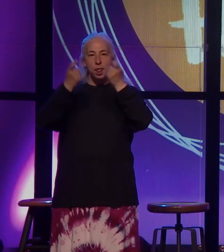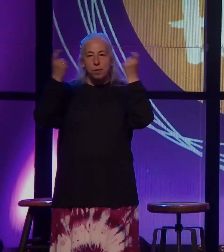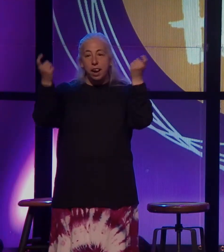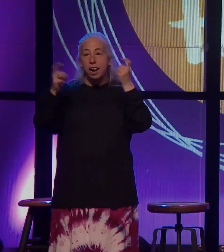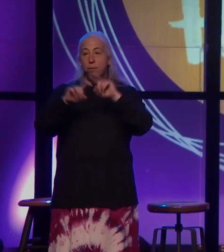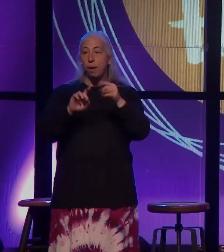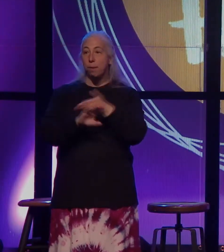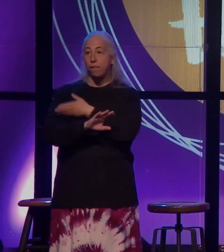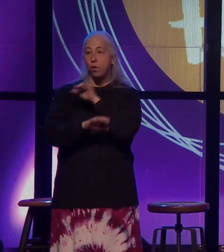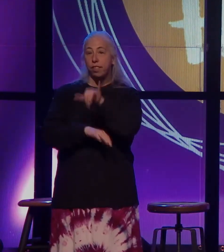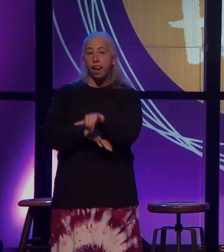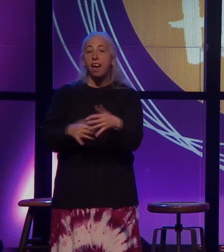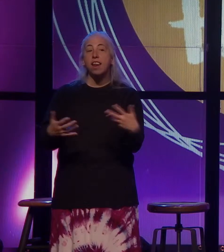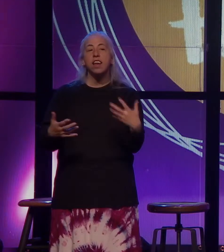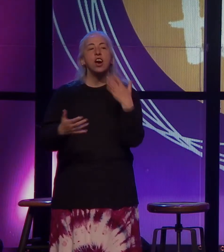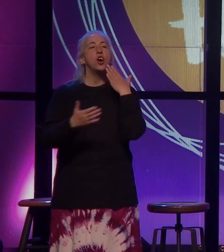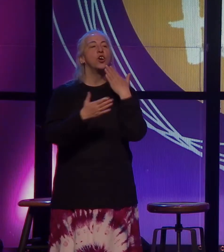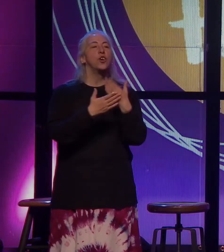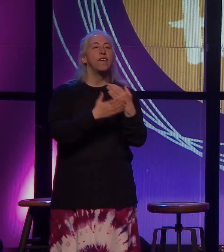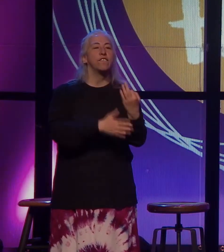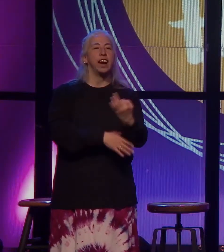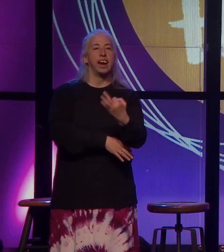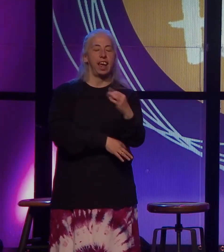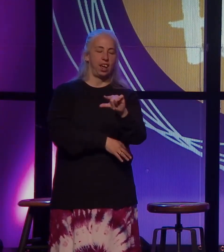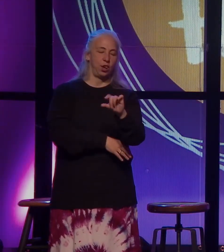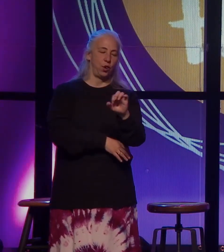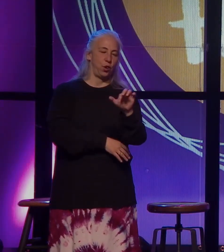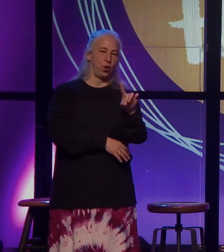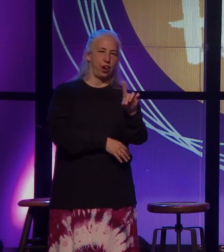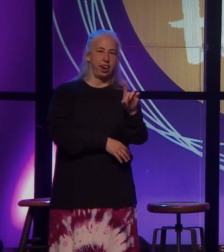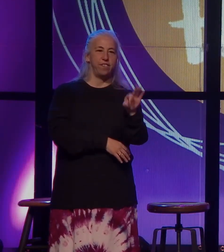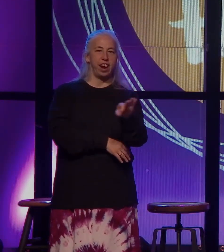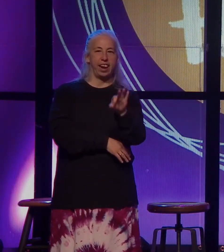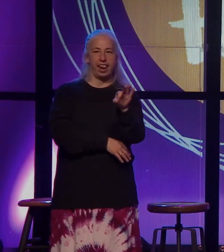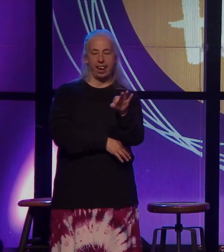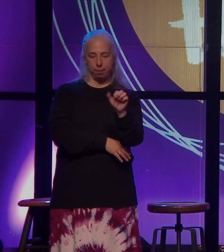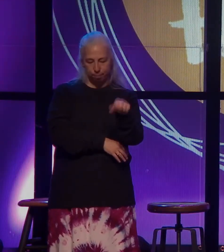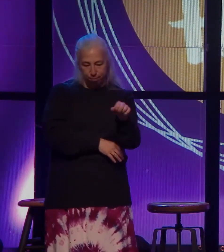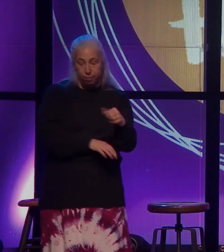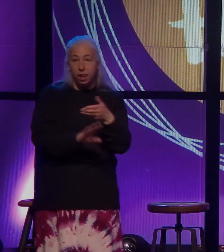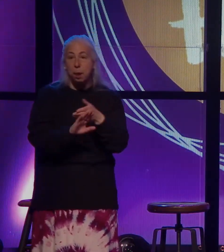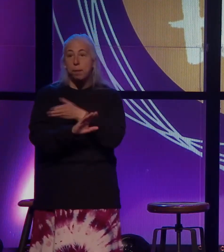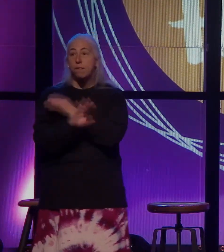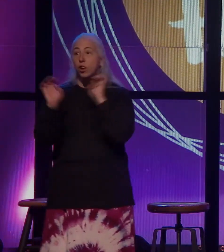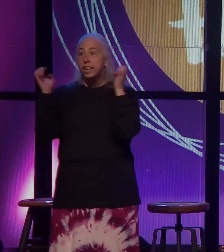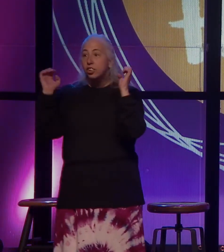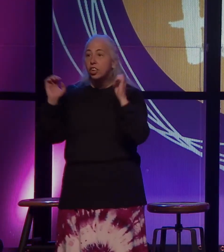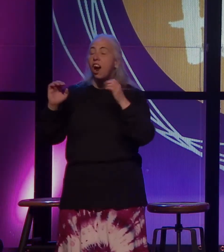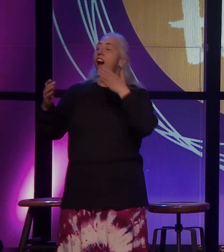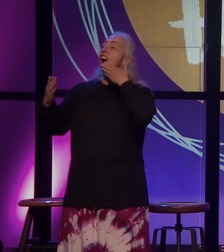what? Good Friday. Oh, let's try that. And what comes before Easter?